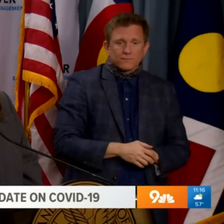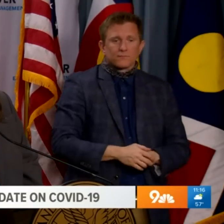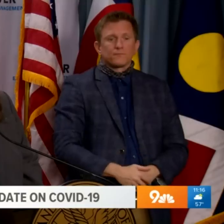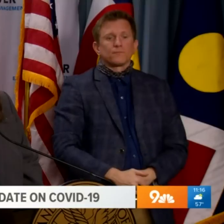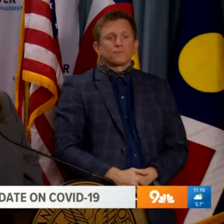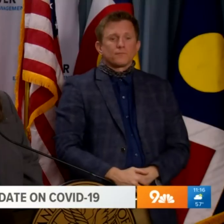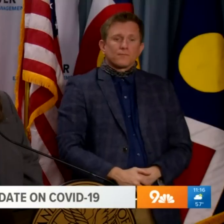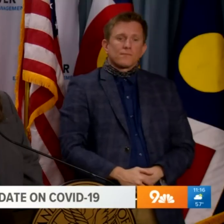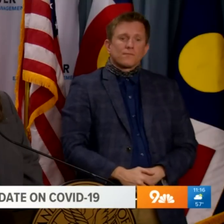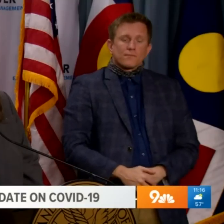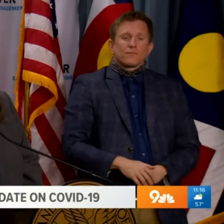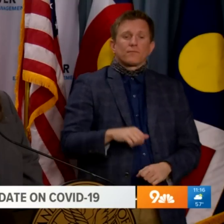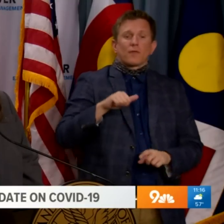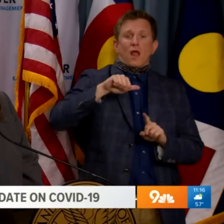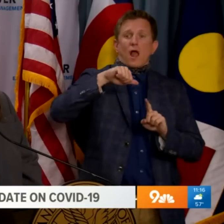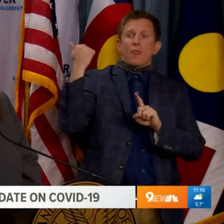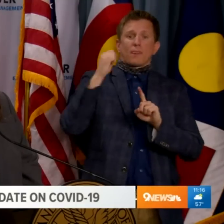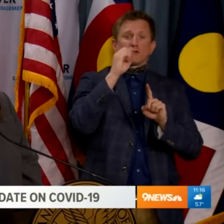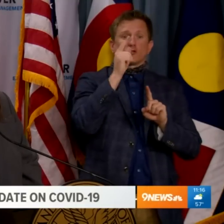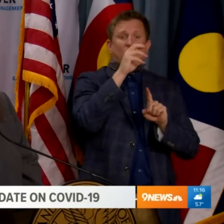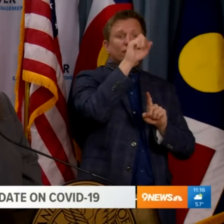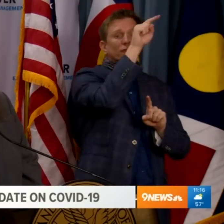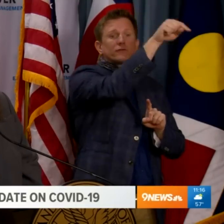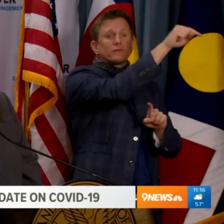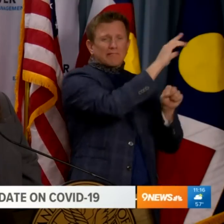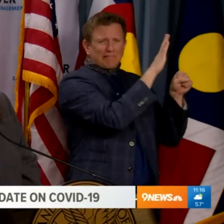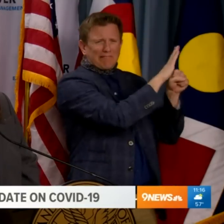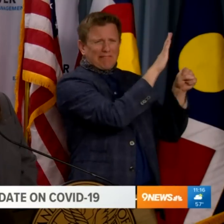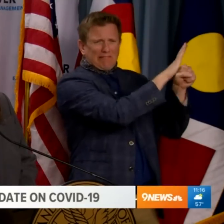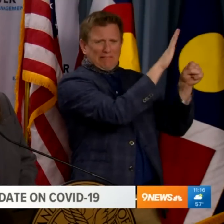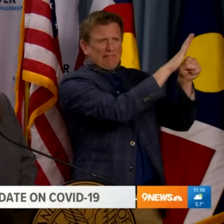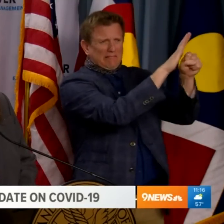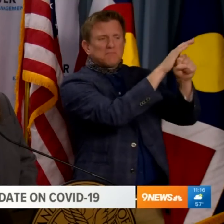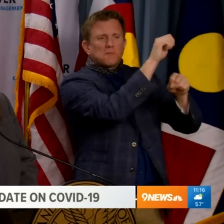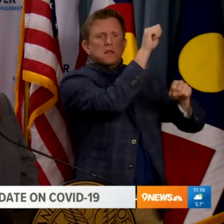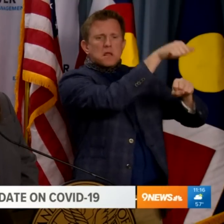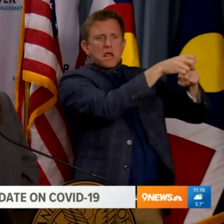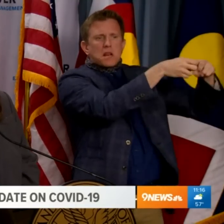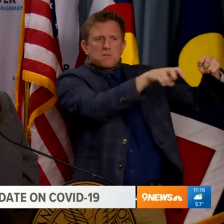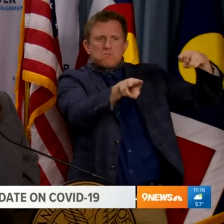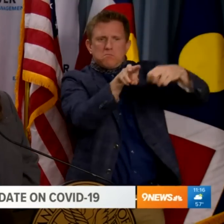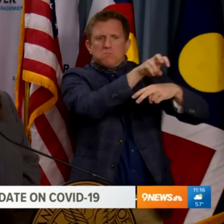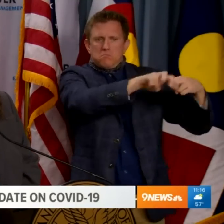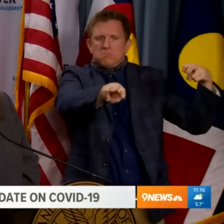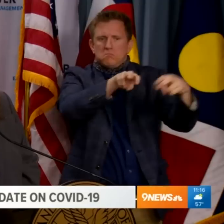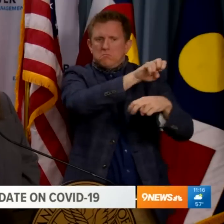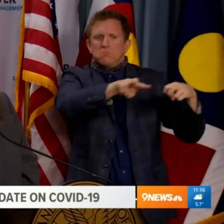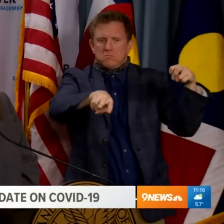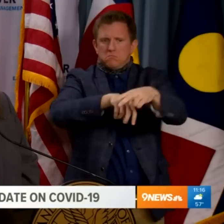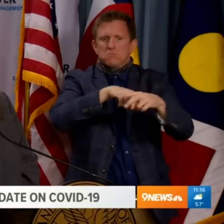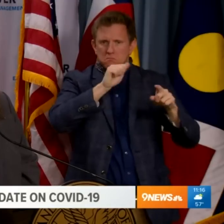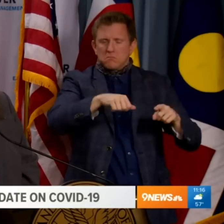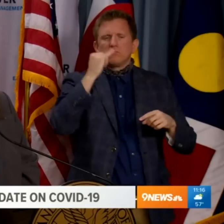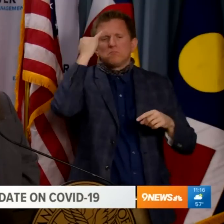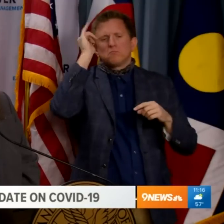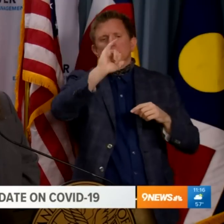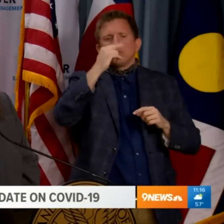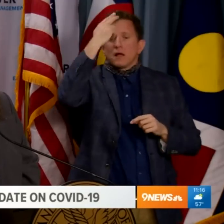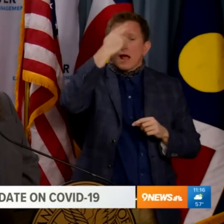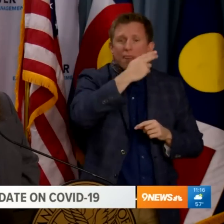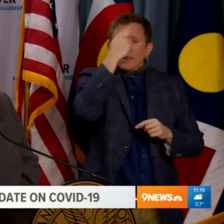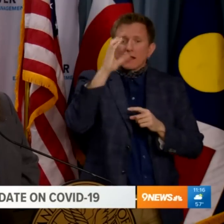provided. The hours for accessing this 24/7 shelter are from 8 a.m. to 8 p.m. in order to align with